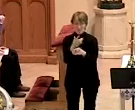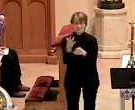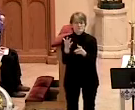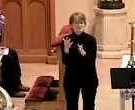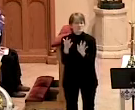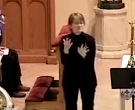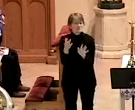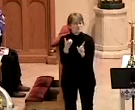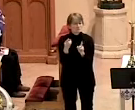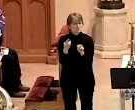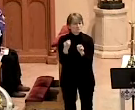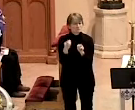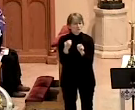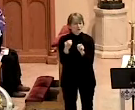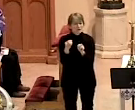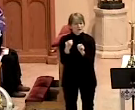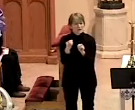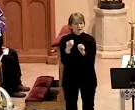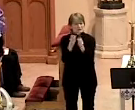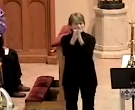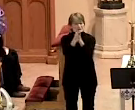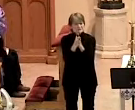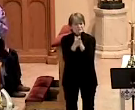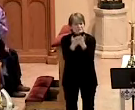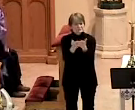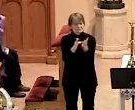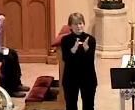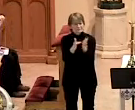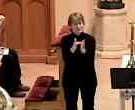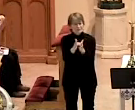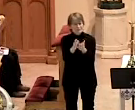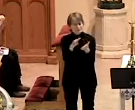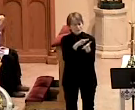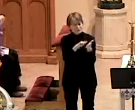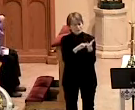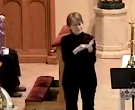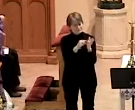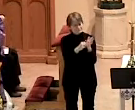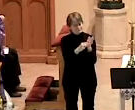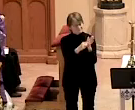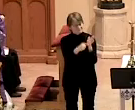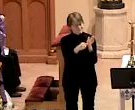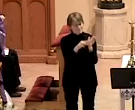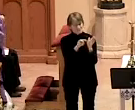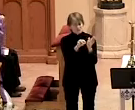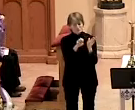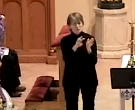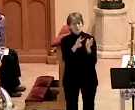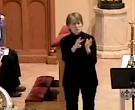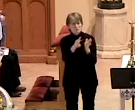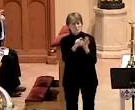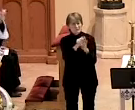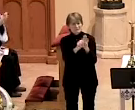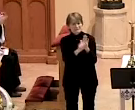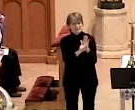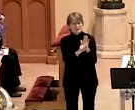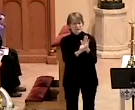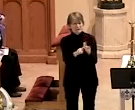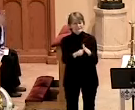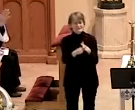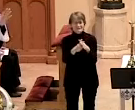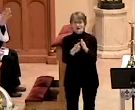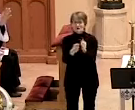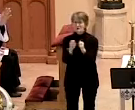to take the scriptures, read through the New Testament, start with